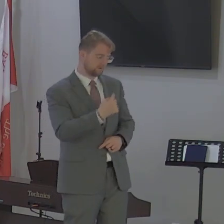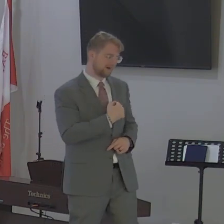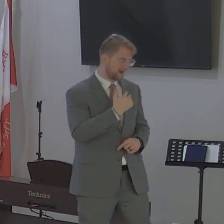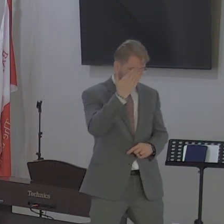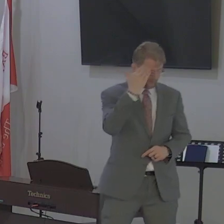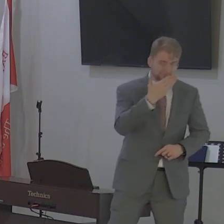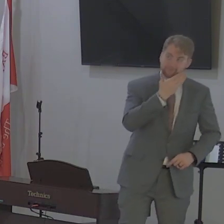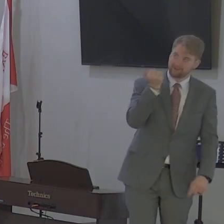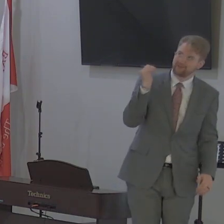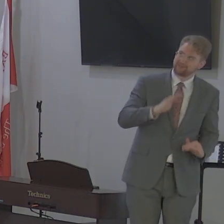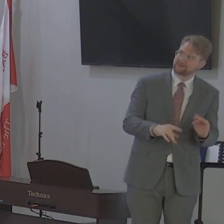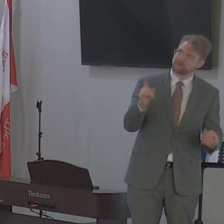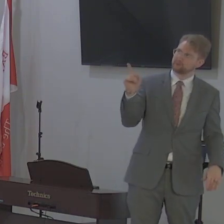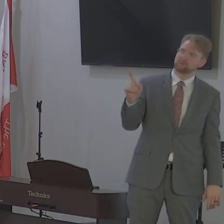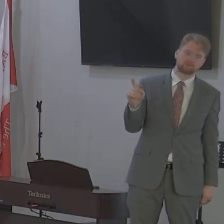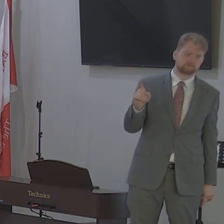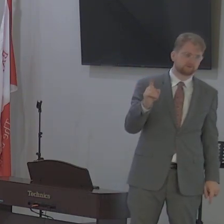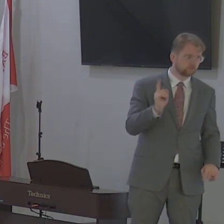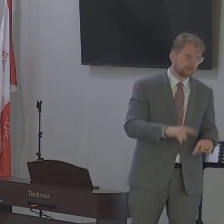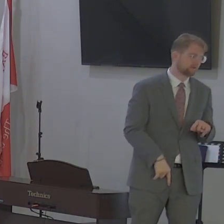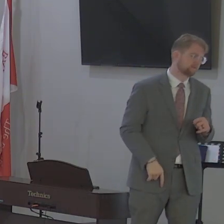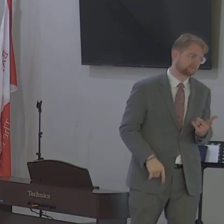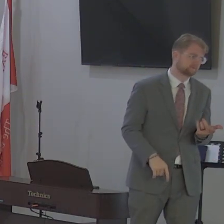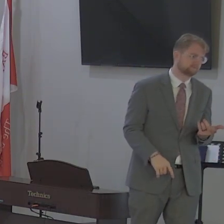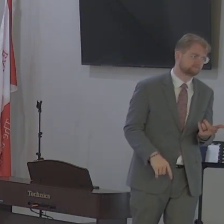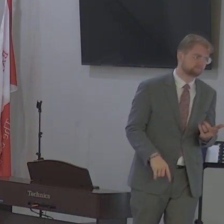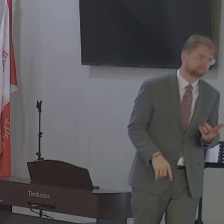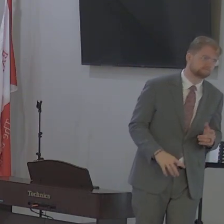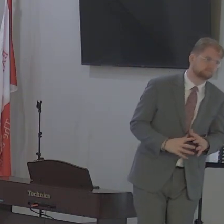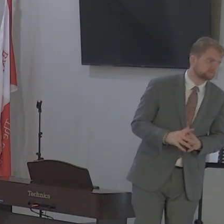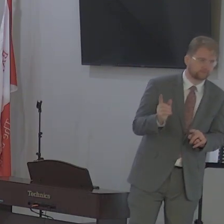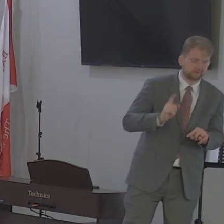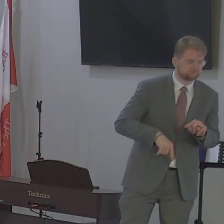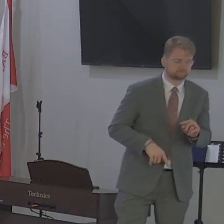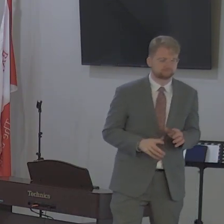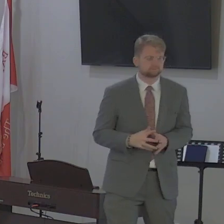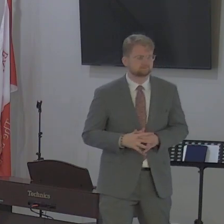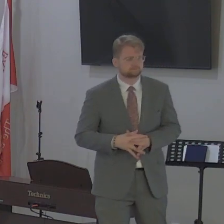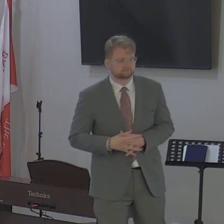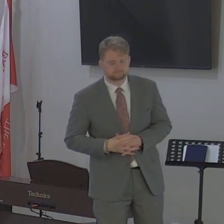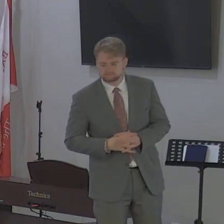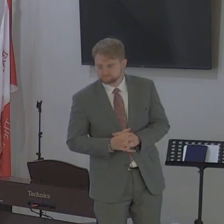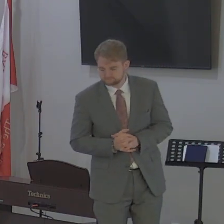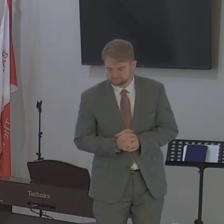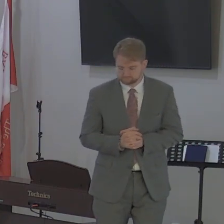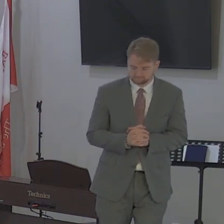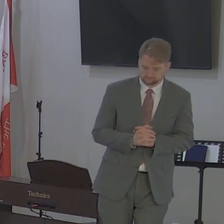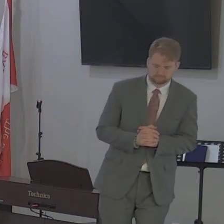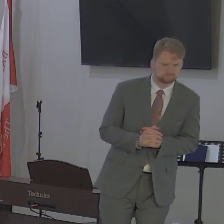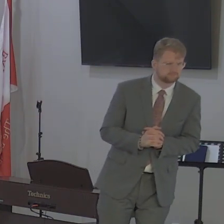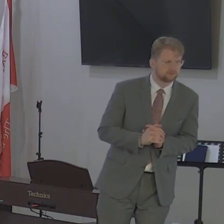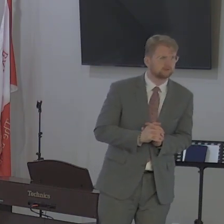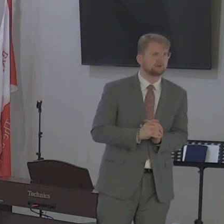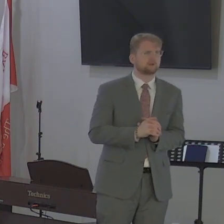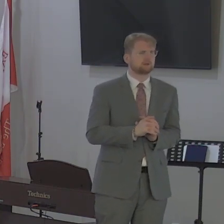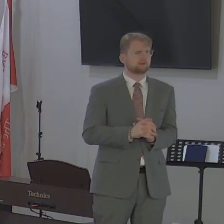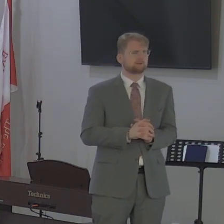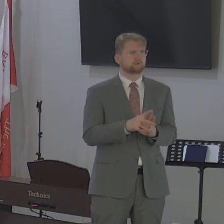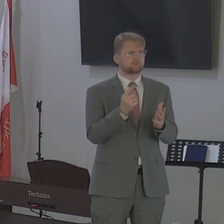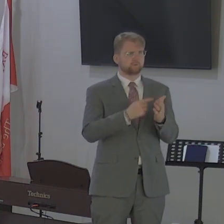better. You can't. You can't. So what will it be this morning?